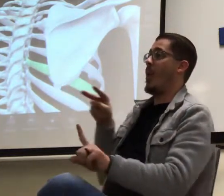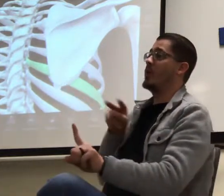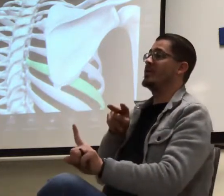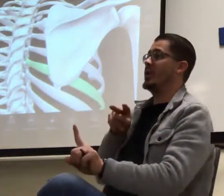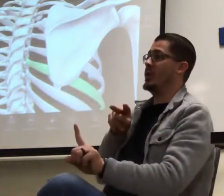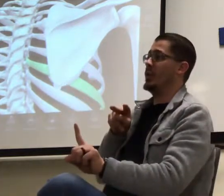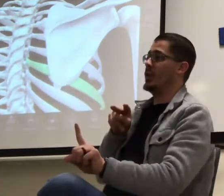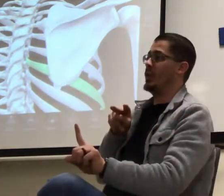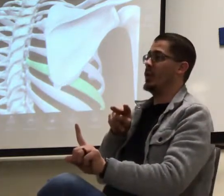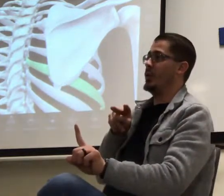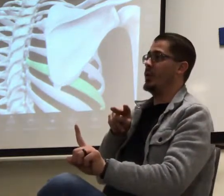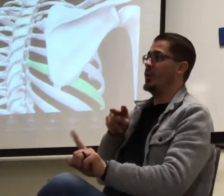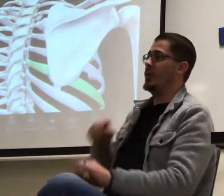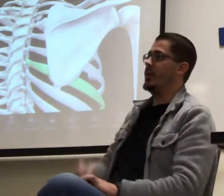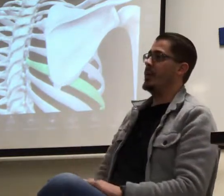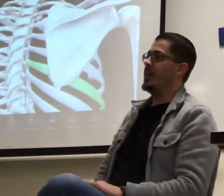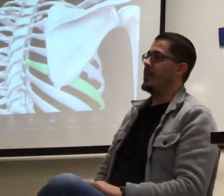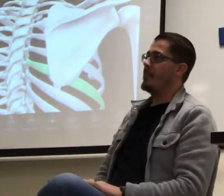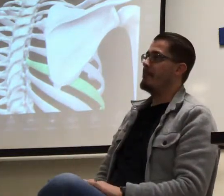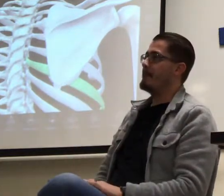thorax.